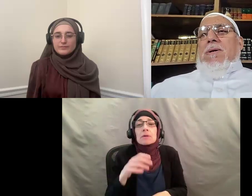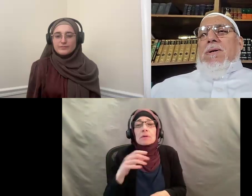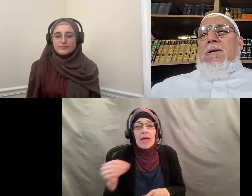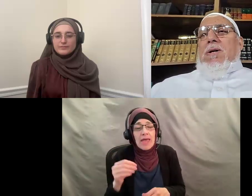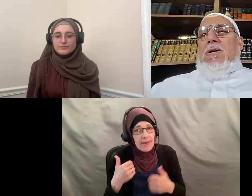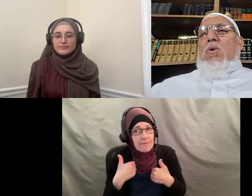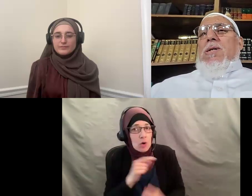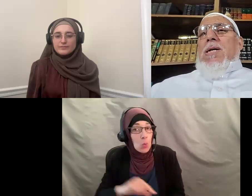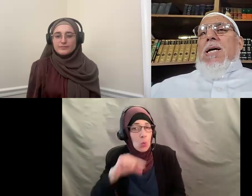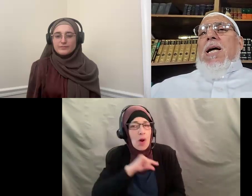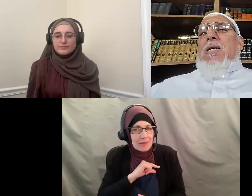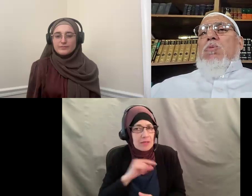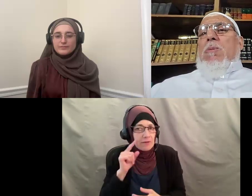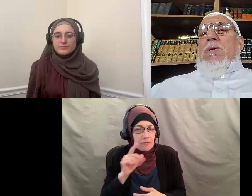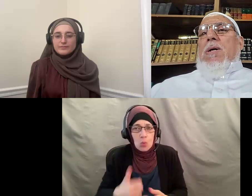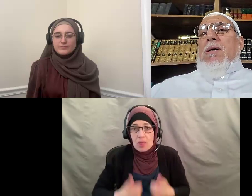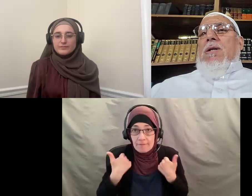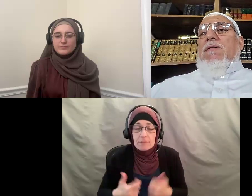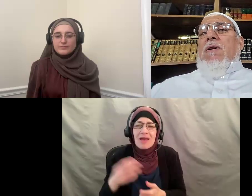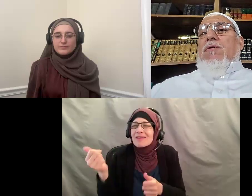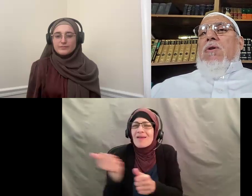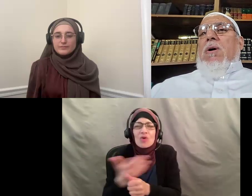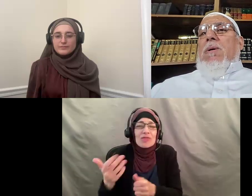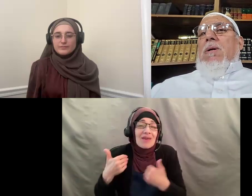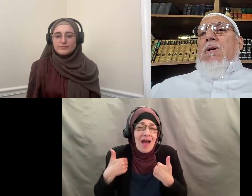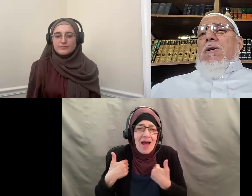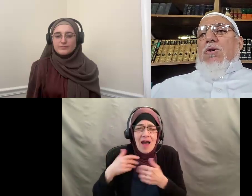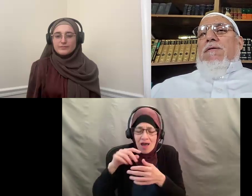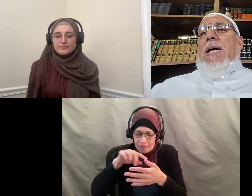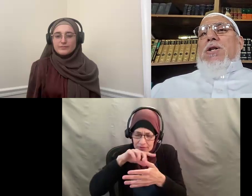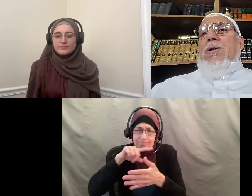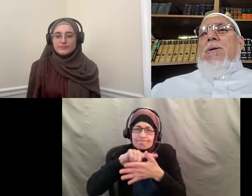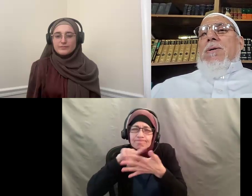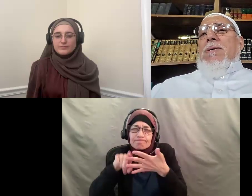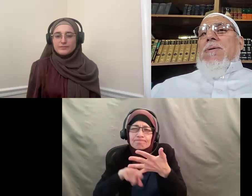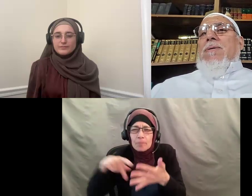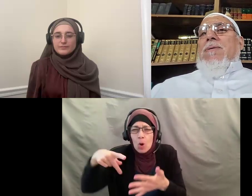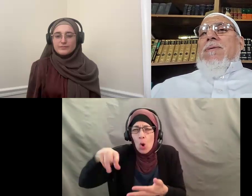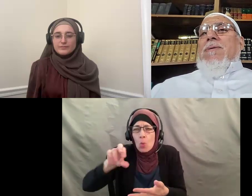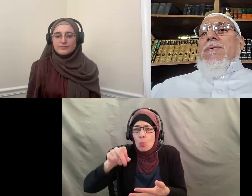properties. Your skin has property different from your flesh.